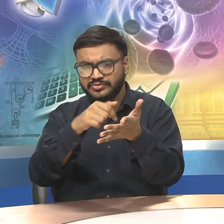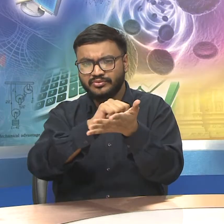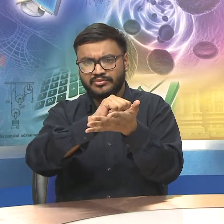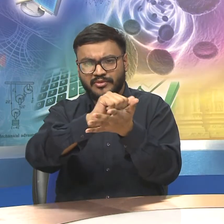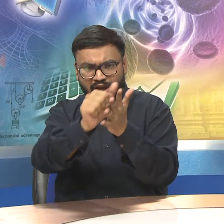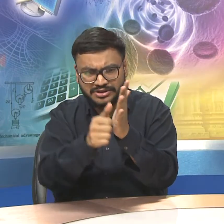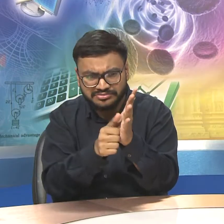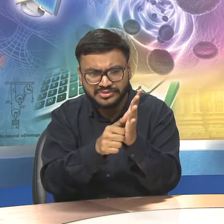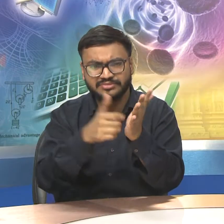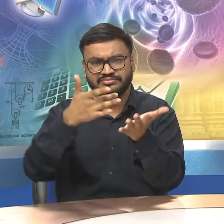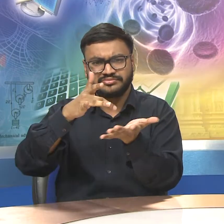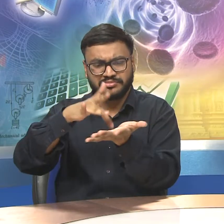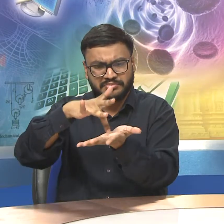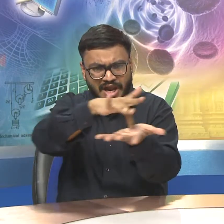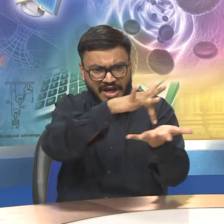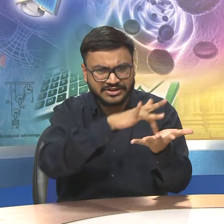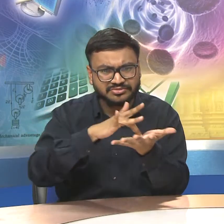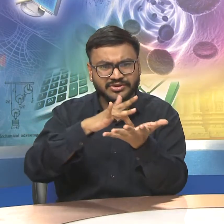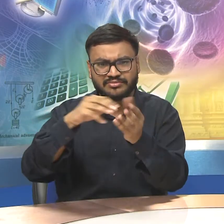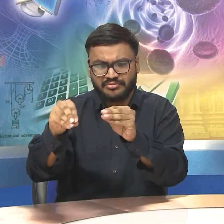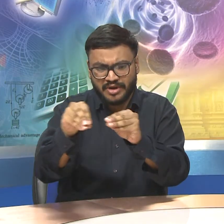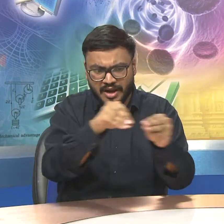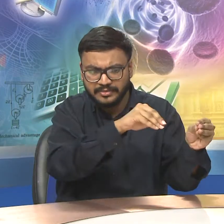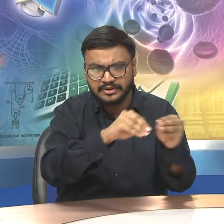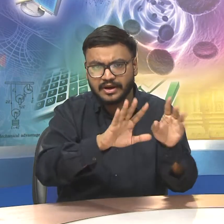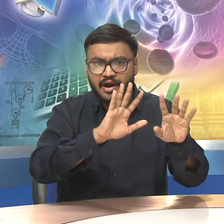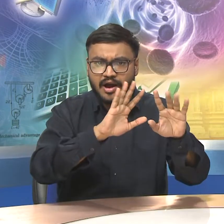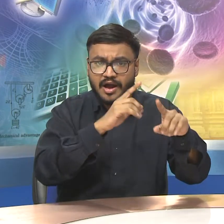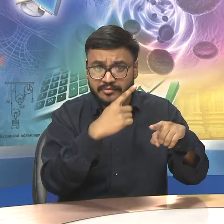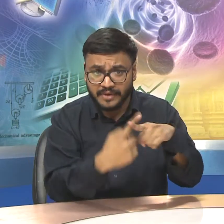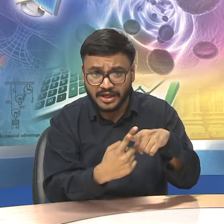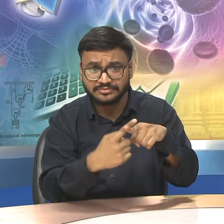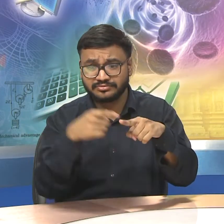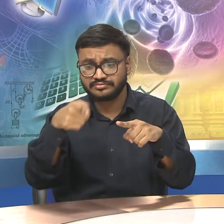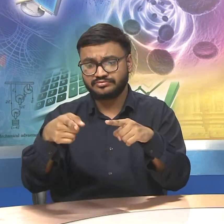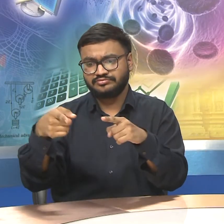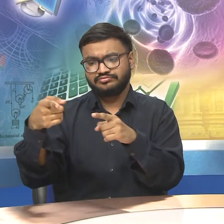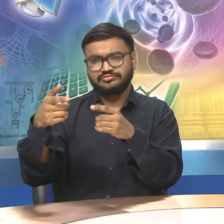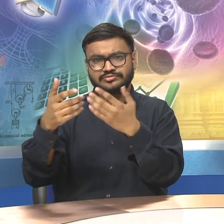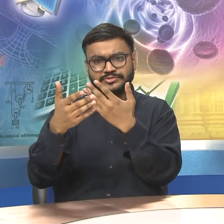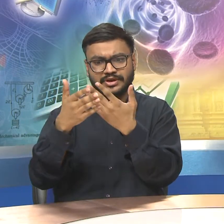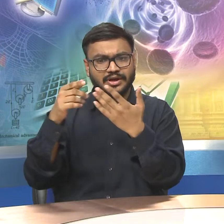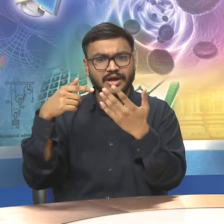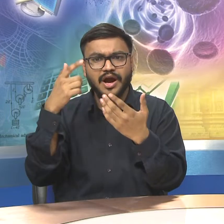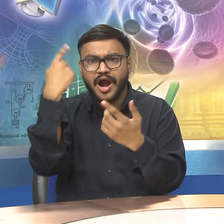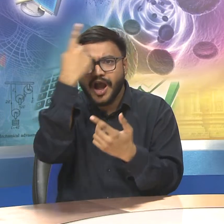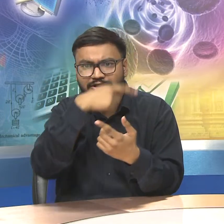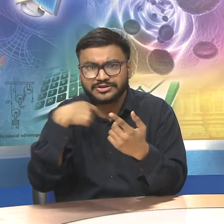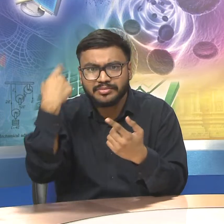about how it works. You have been using the manual and non-manual components